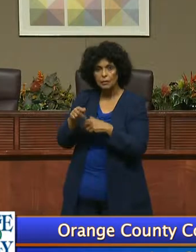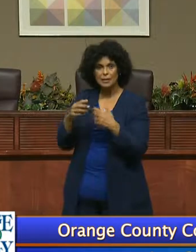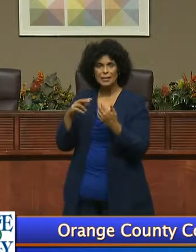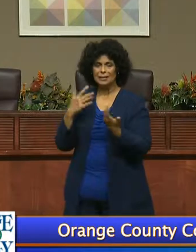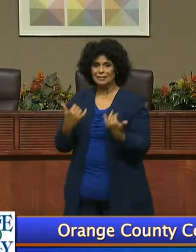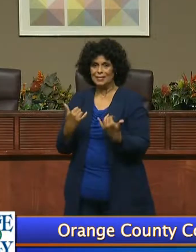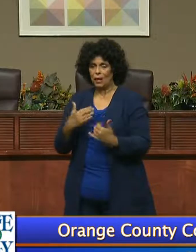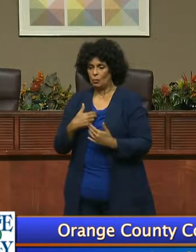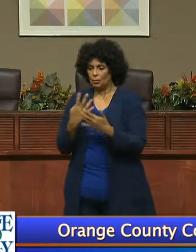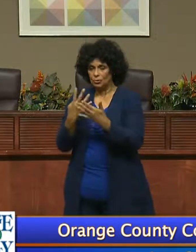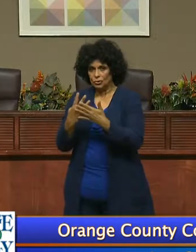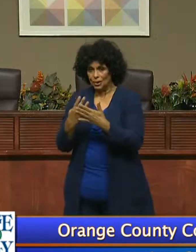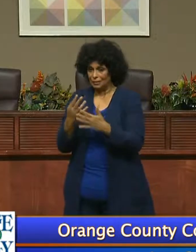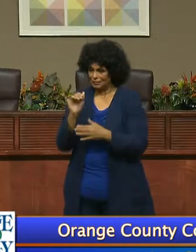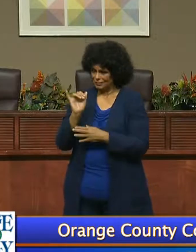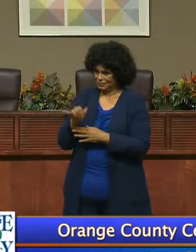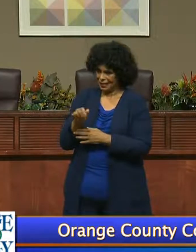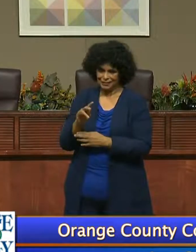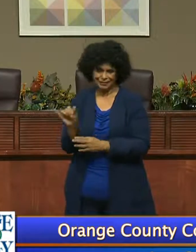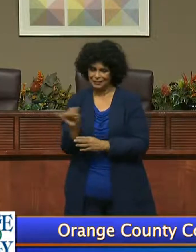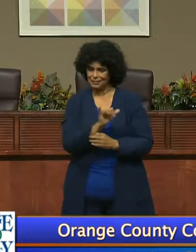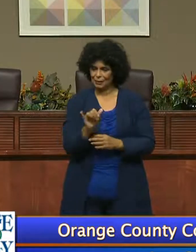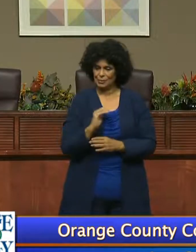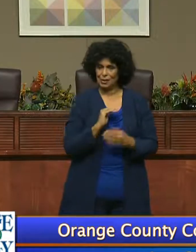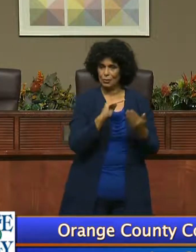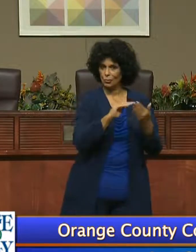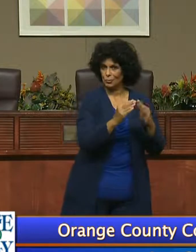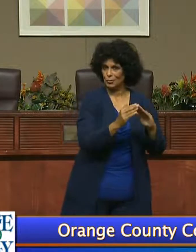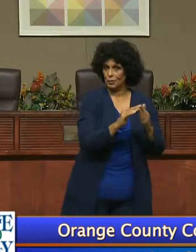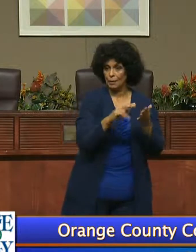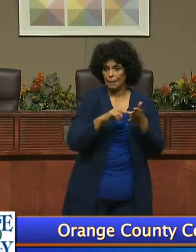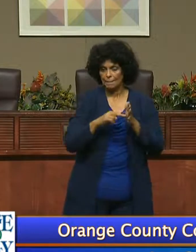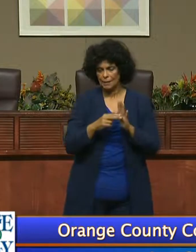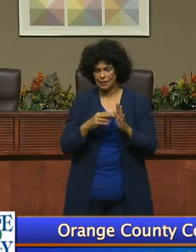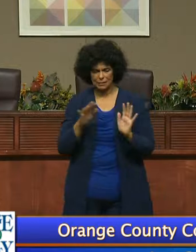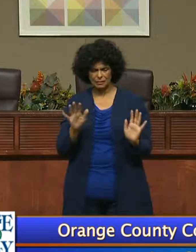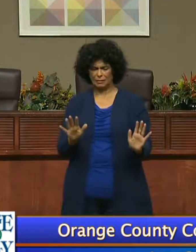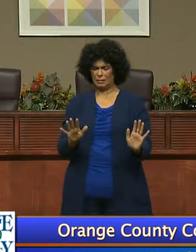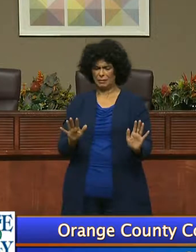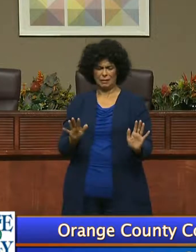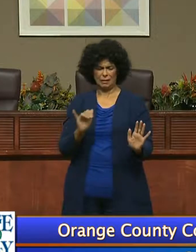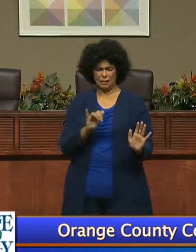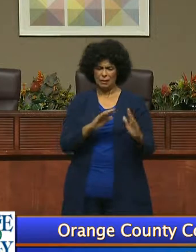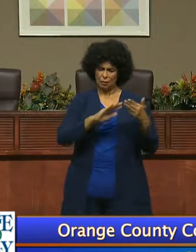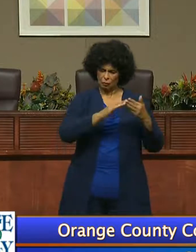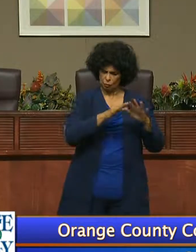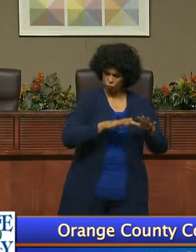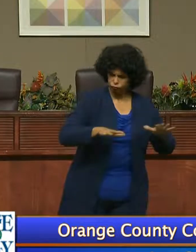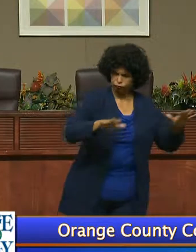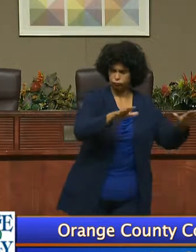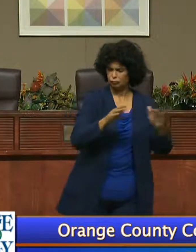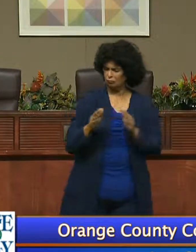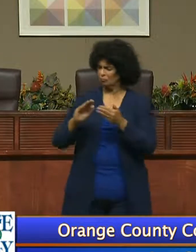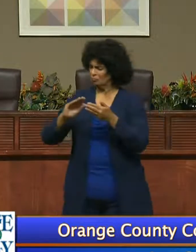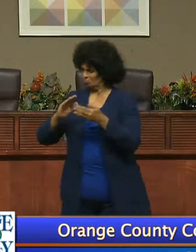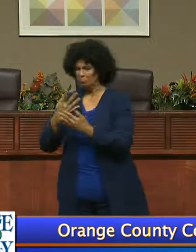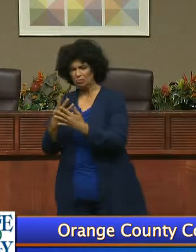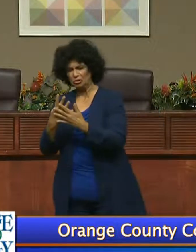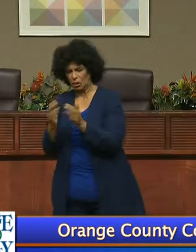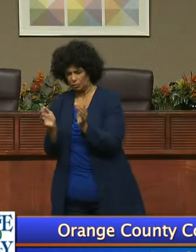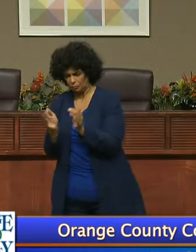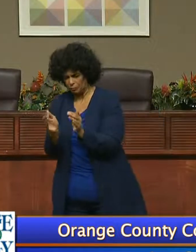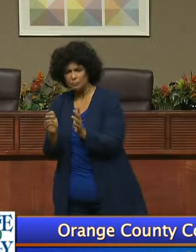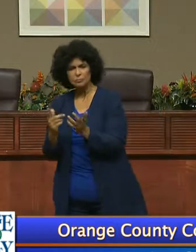microcosm of the community that we live in, and so it's really pretty extraordinary. It has been 104 days since